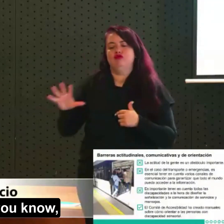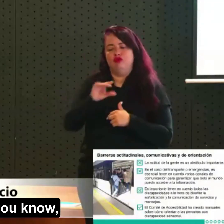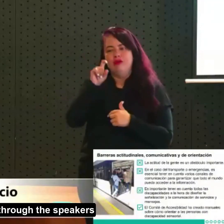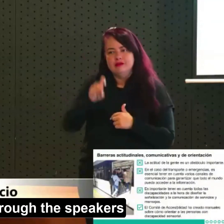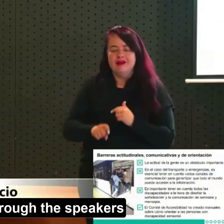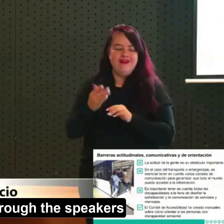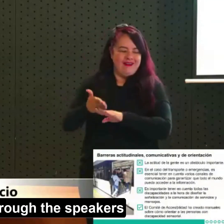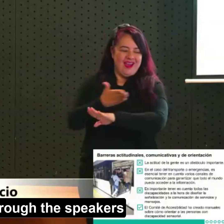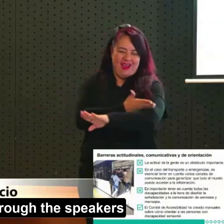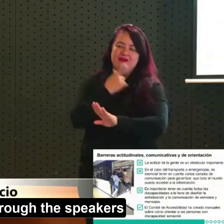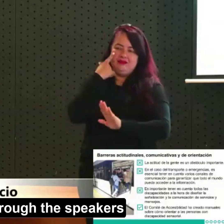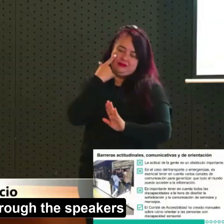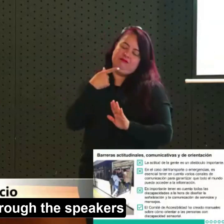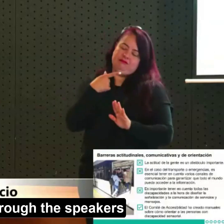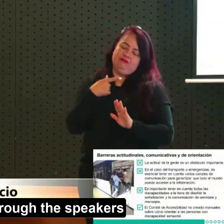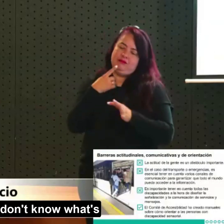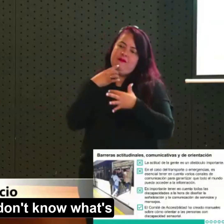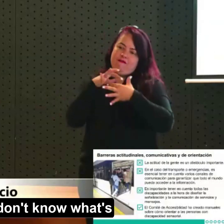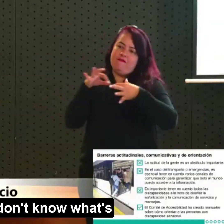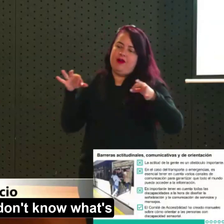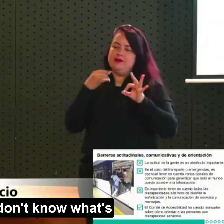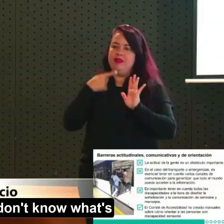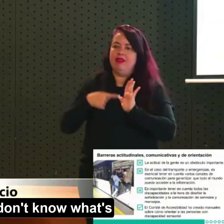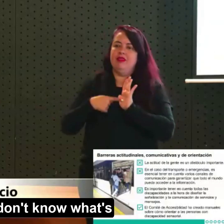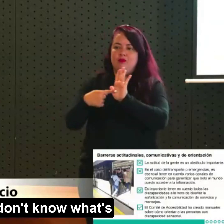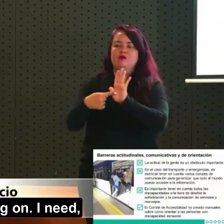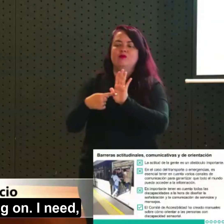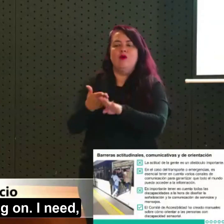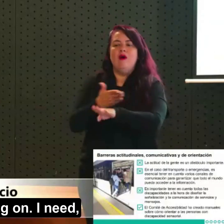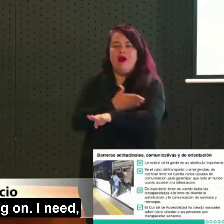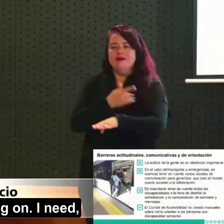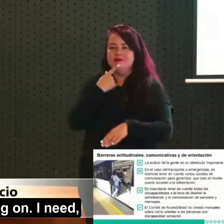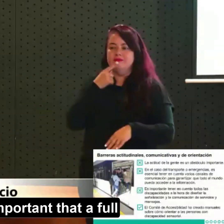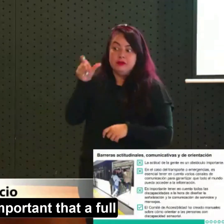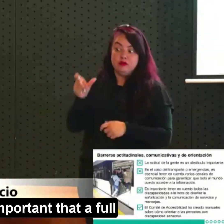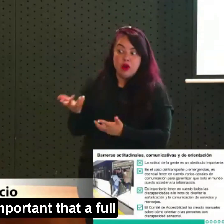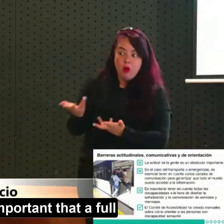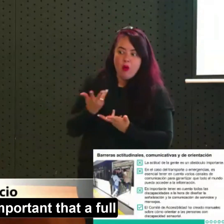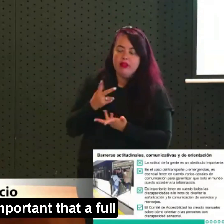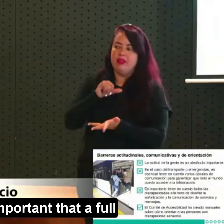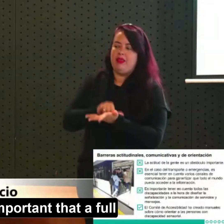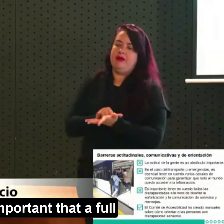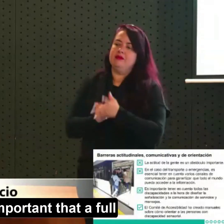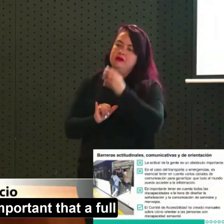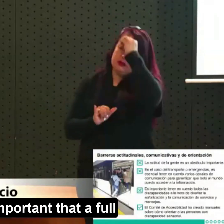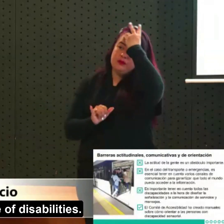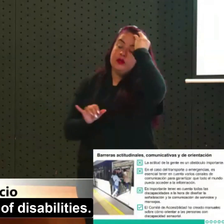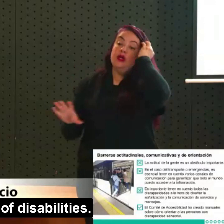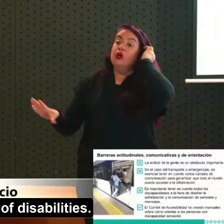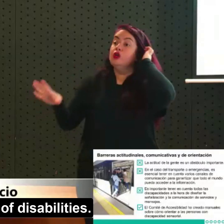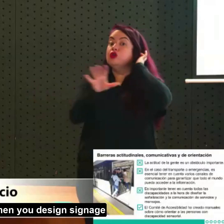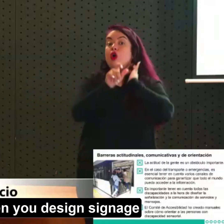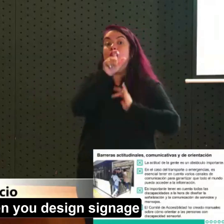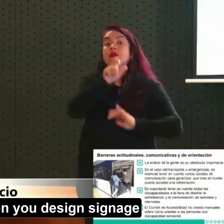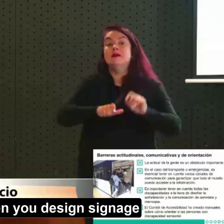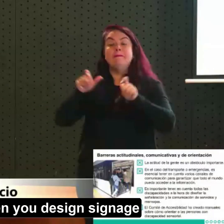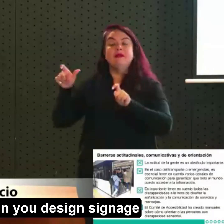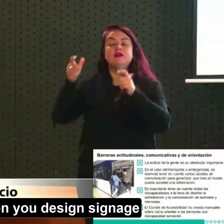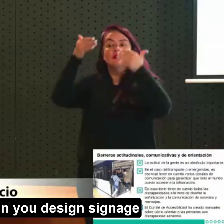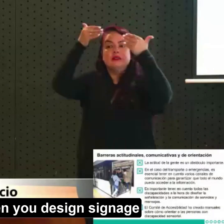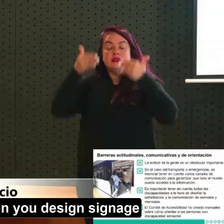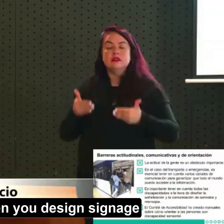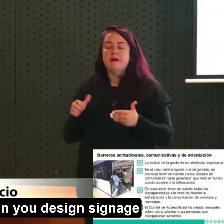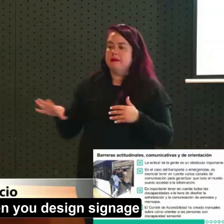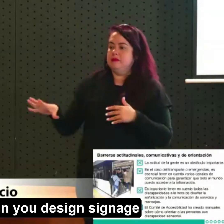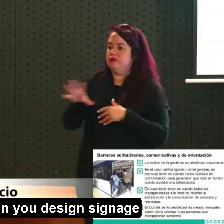that, they say through the speakers, but they don't know what's going on. And it is also important that a full range of disabilities consider